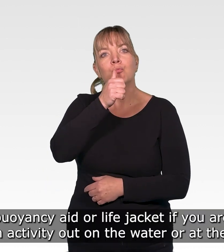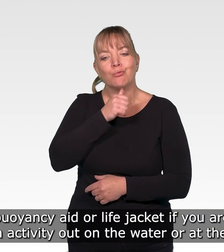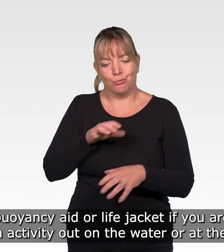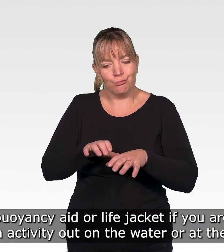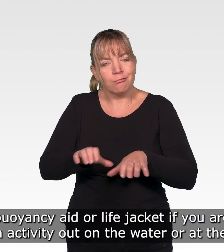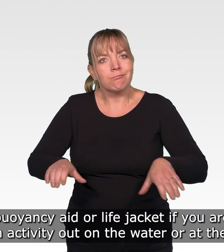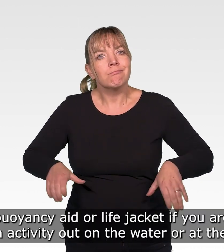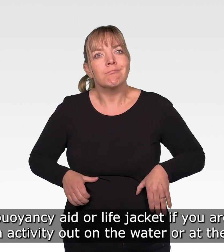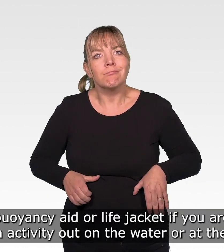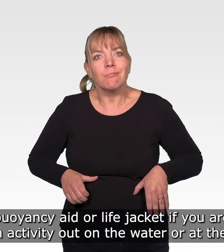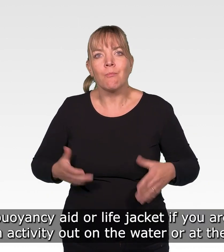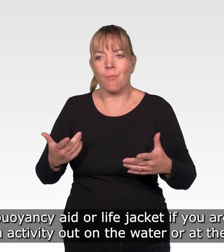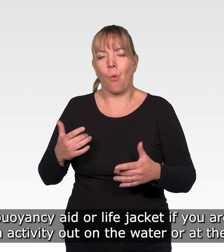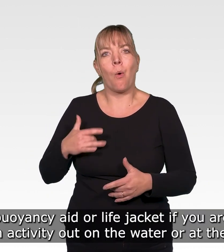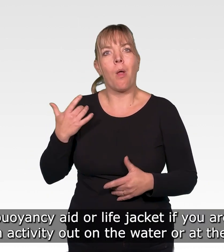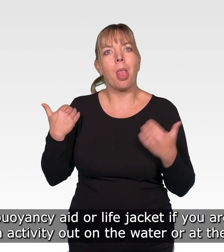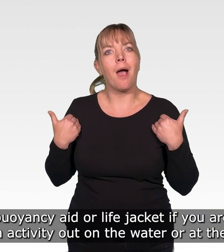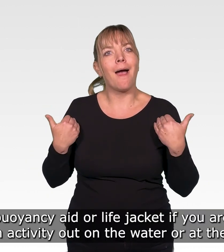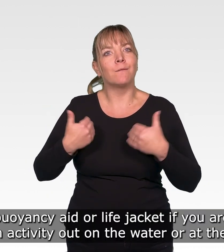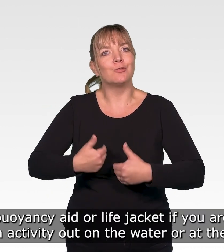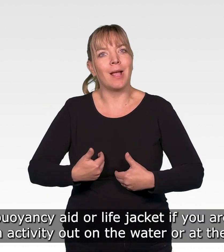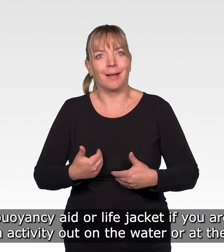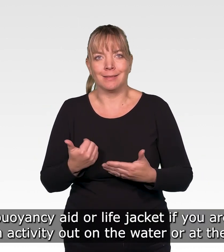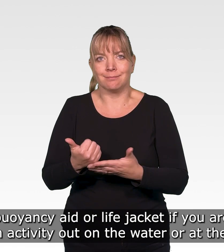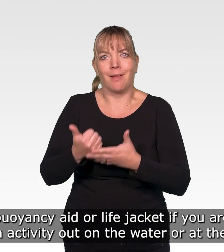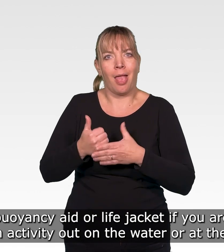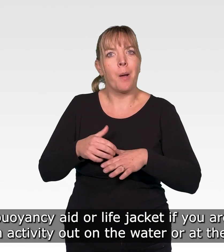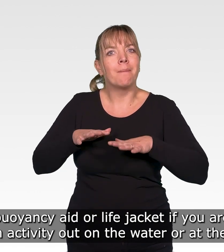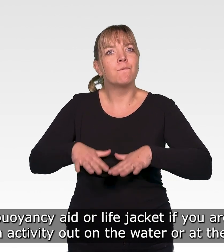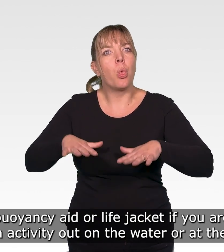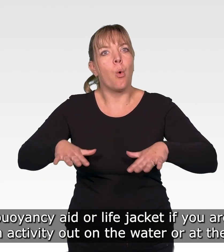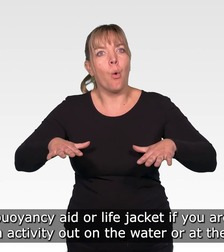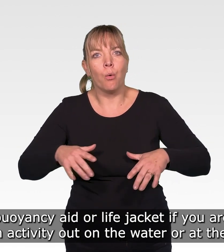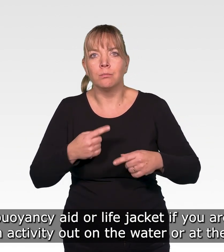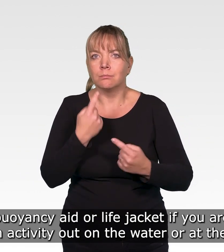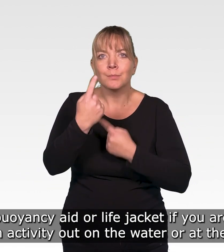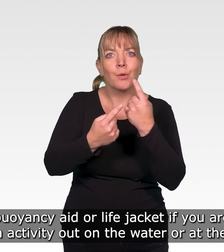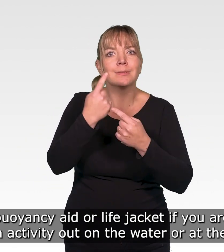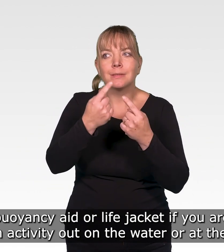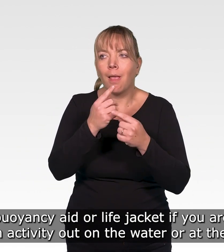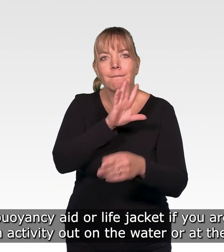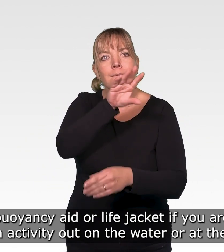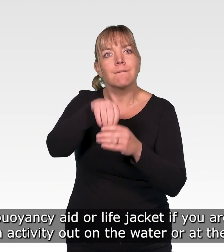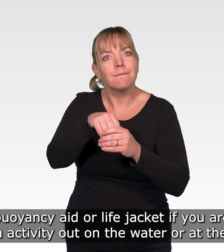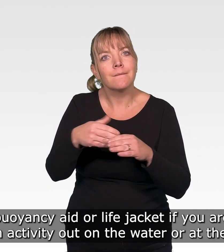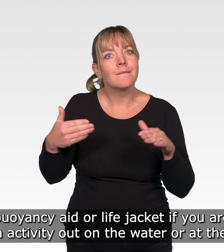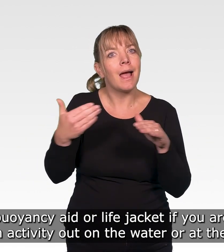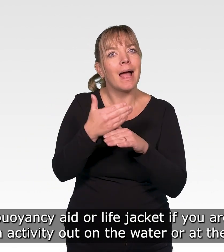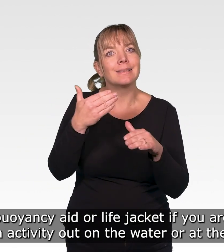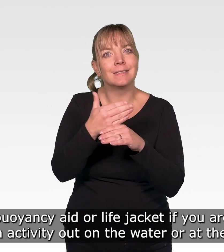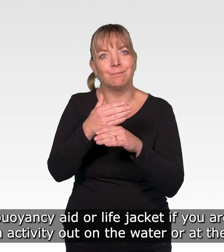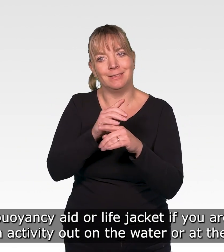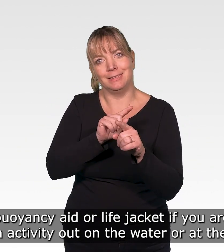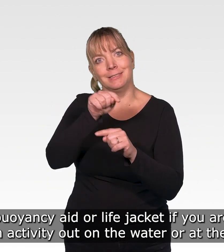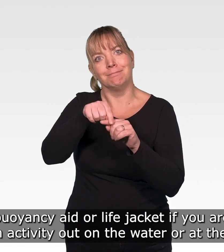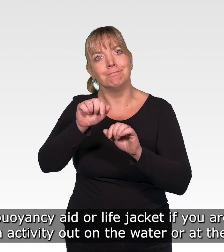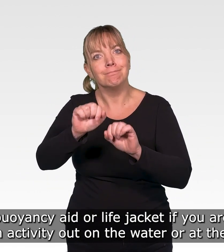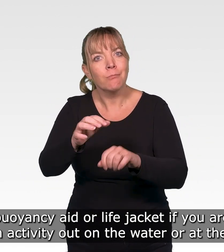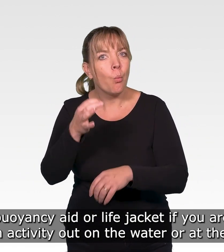Wear a buoyancy aid or life jacket if you are doing an activity out on the water or at the water's edge, such as boating or fishing.